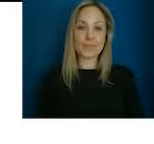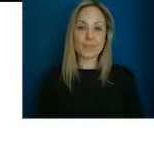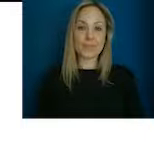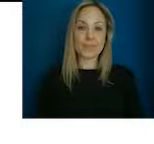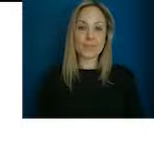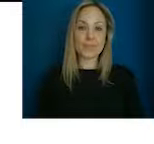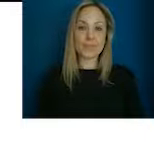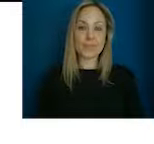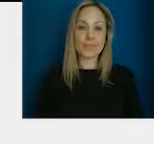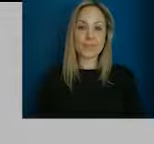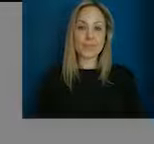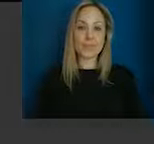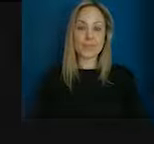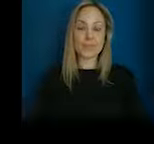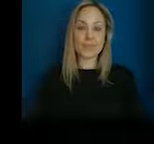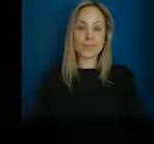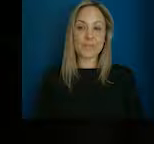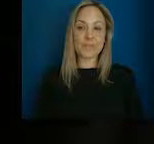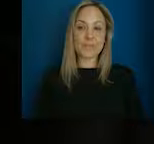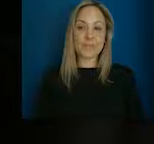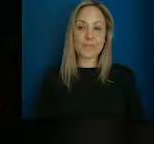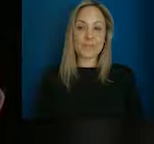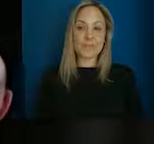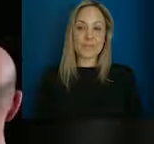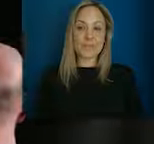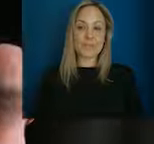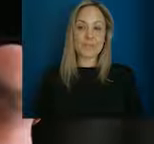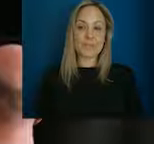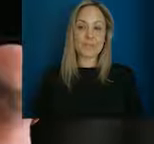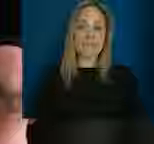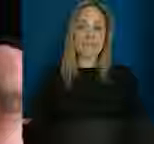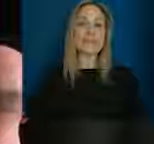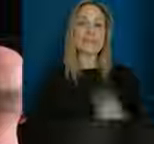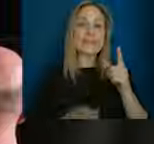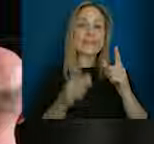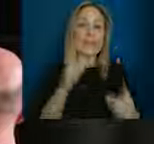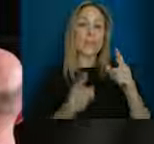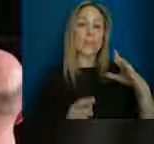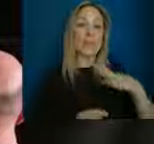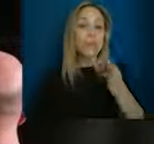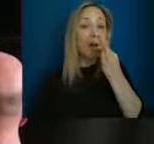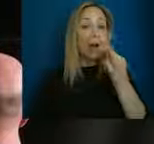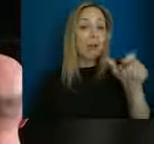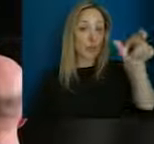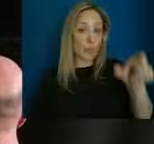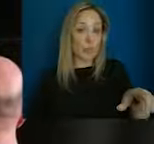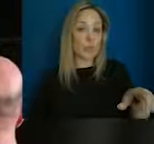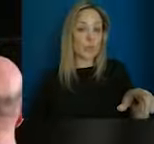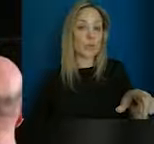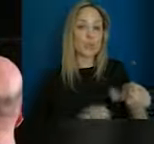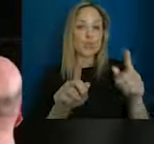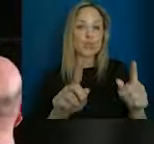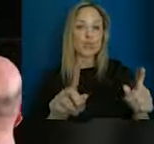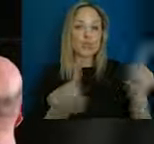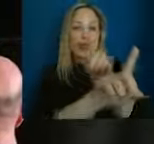There are times when we need to ask the person we're guiding to change sides. We modify the narrow space